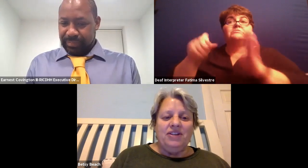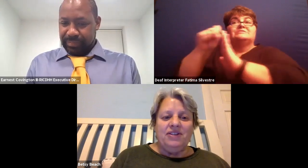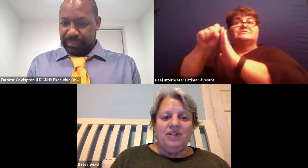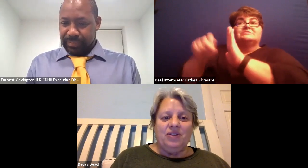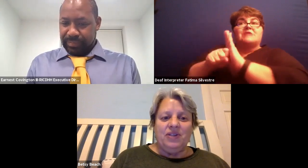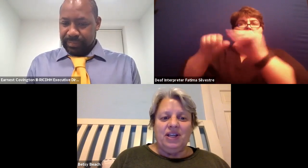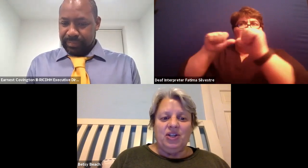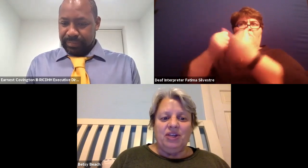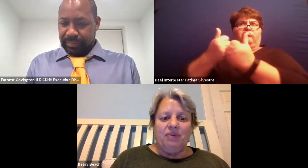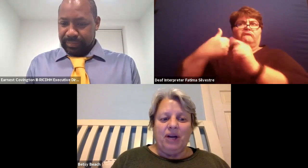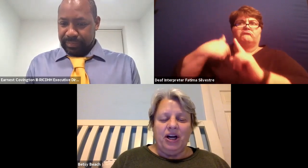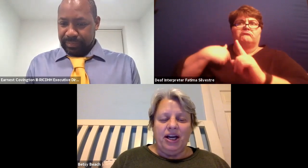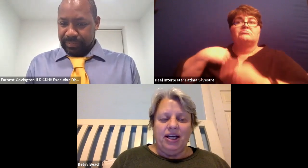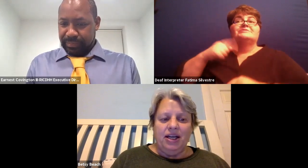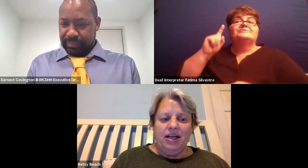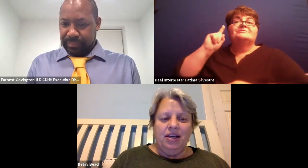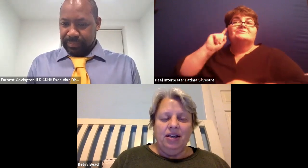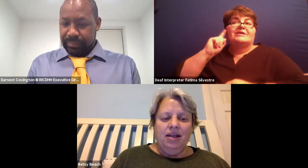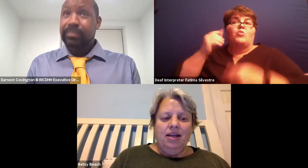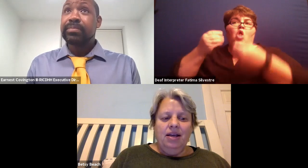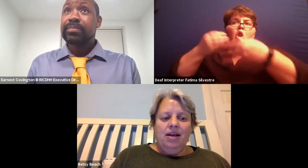Hearing Loss Association of America.